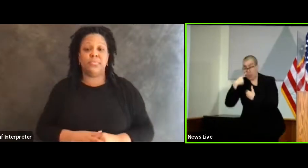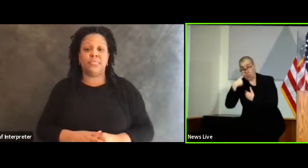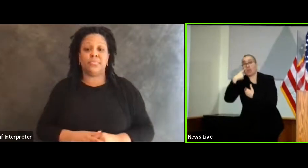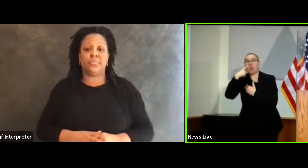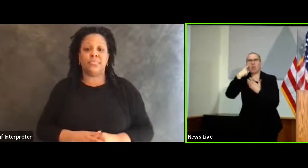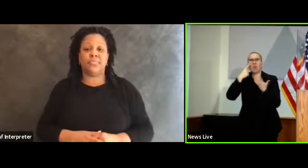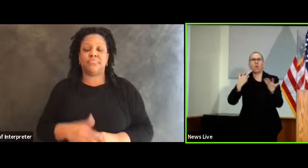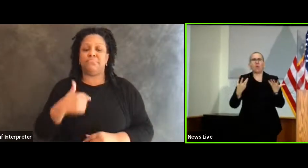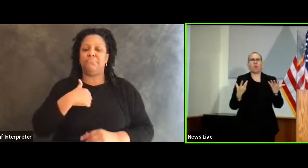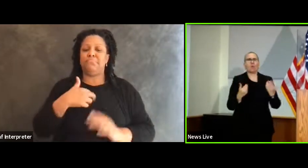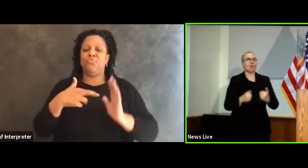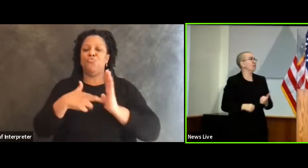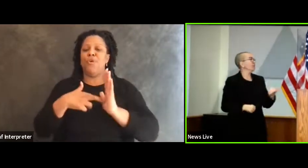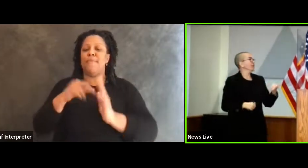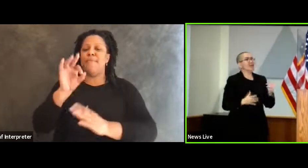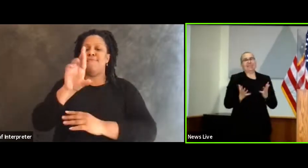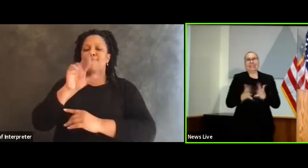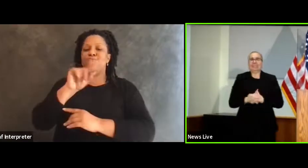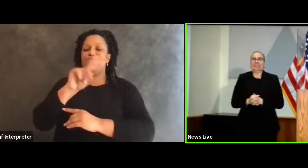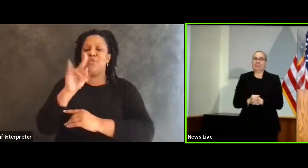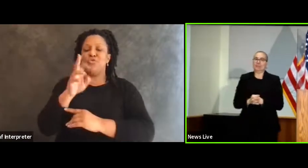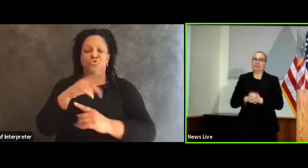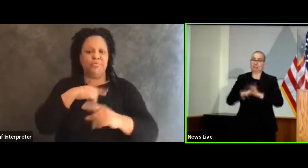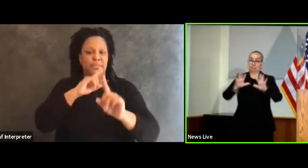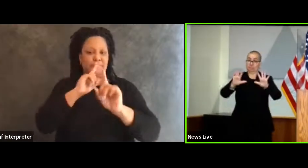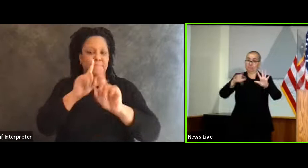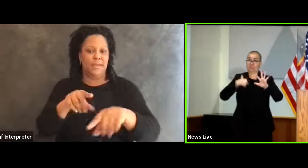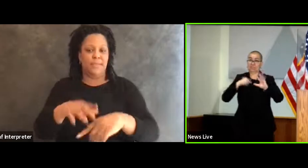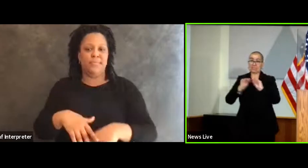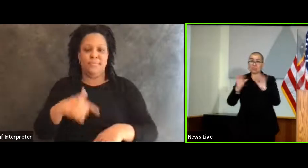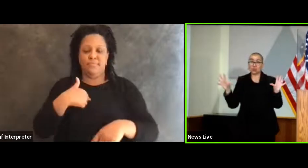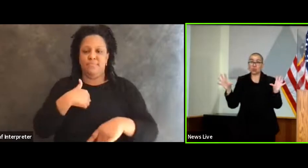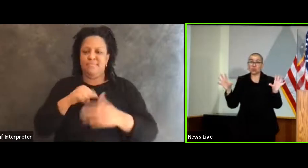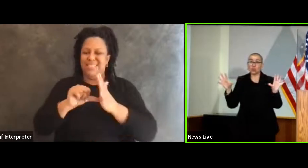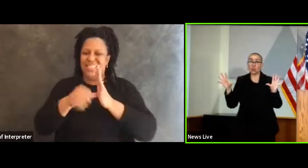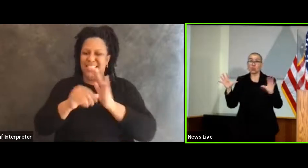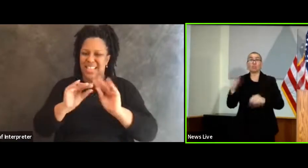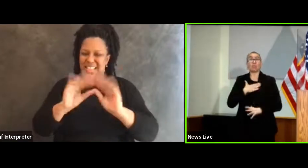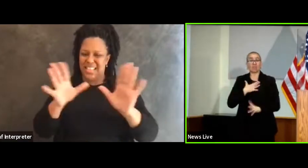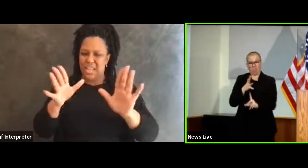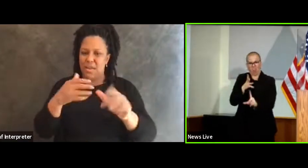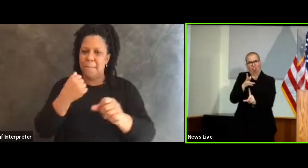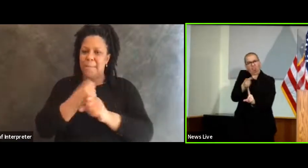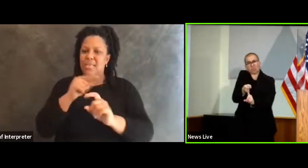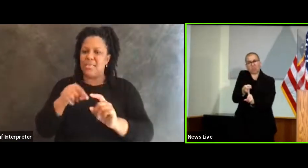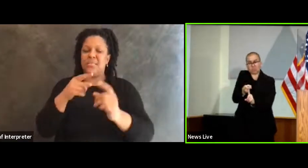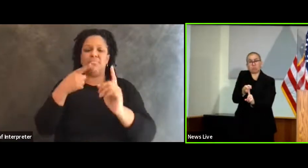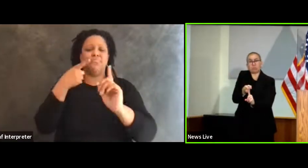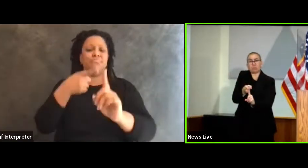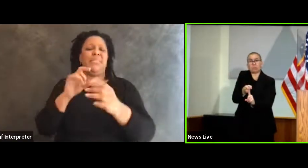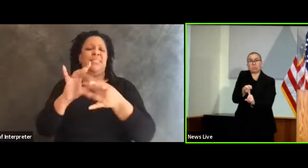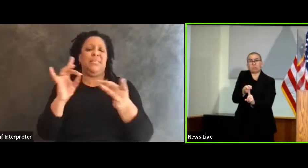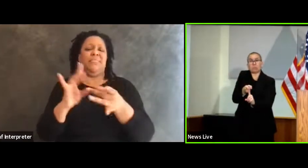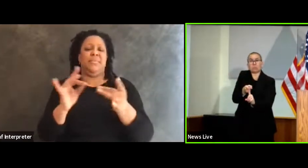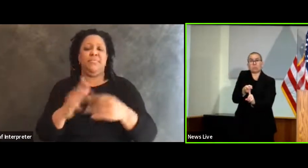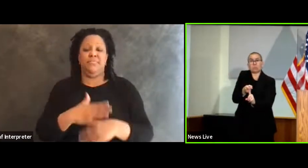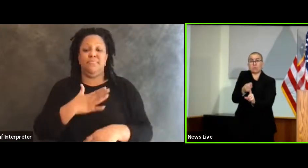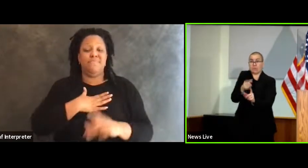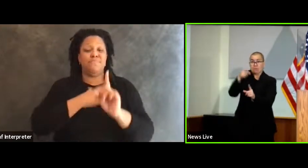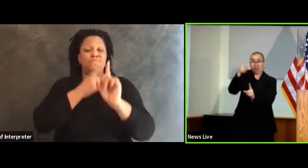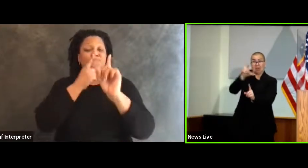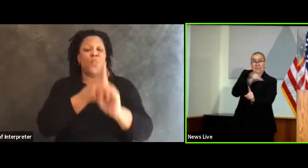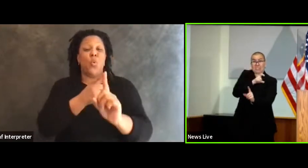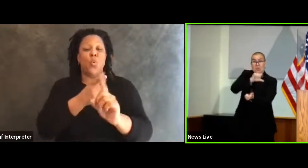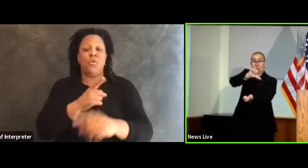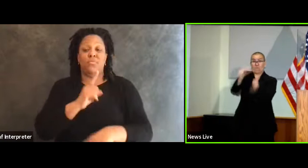on subsequent conversations after making that statement that my point was to make these reforms and accountability measures a